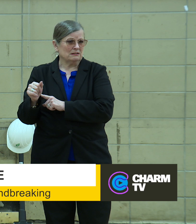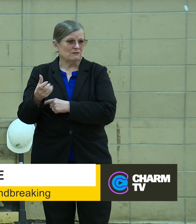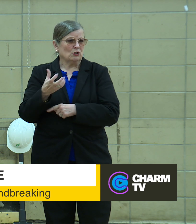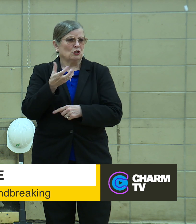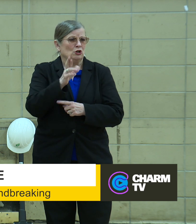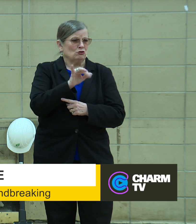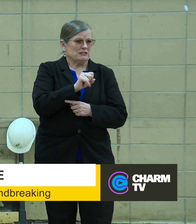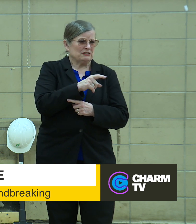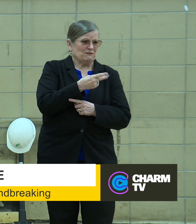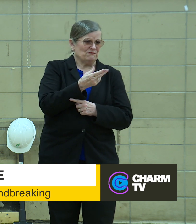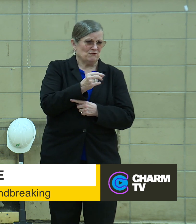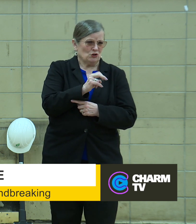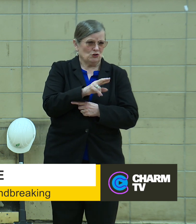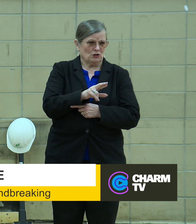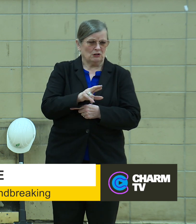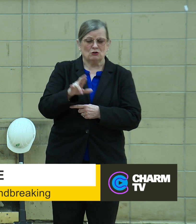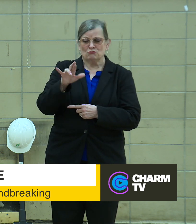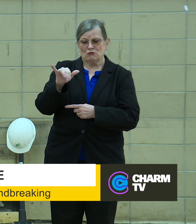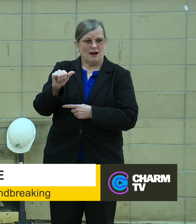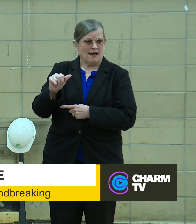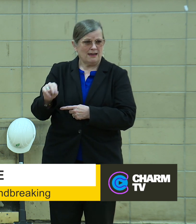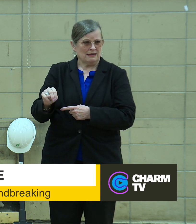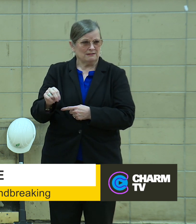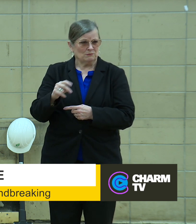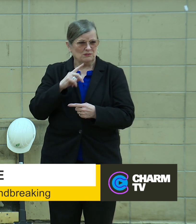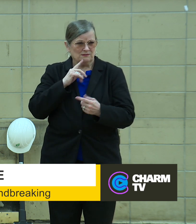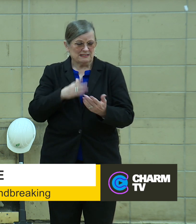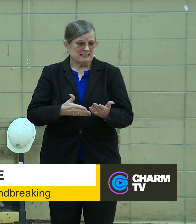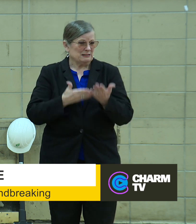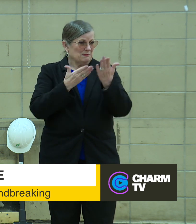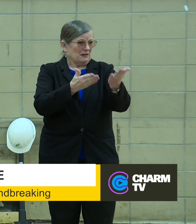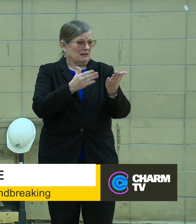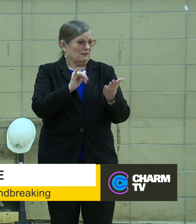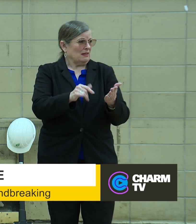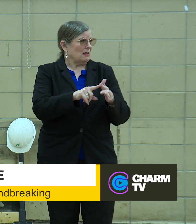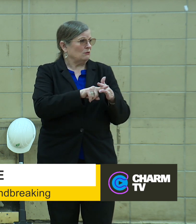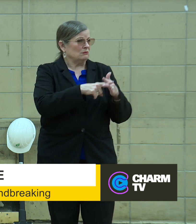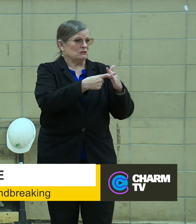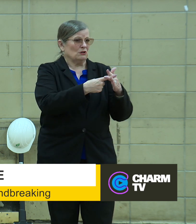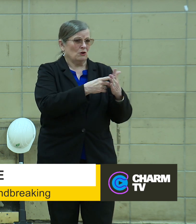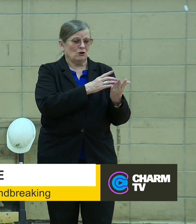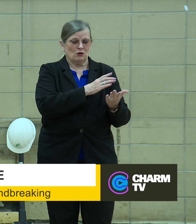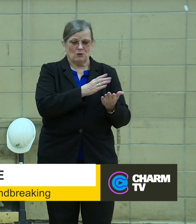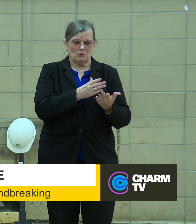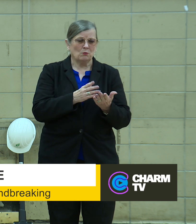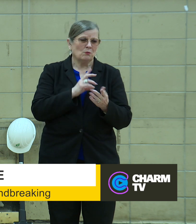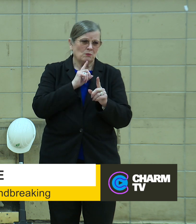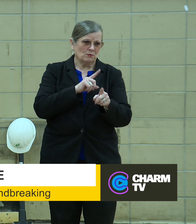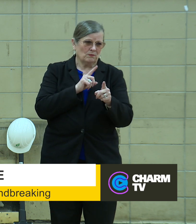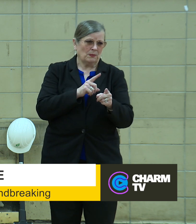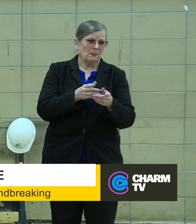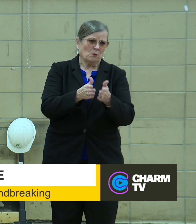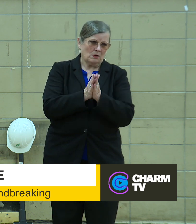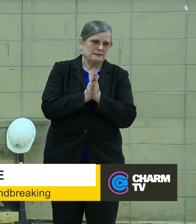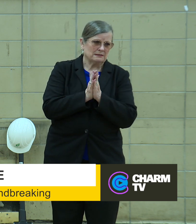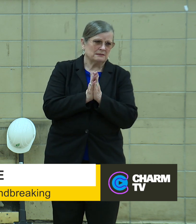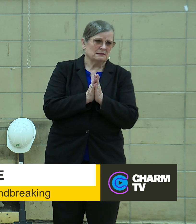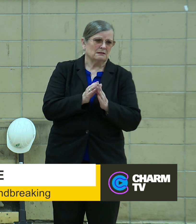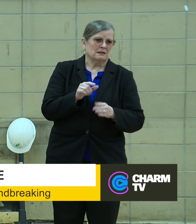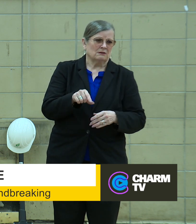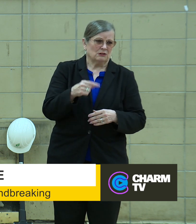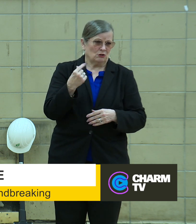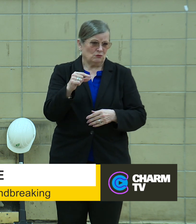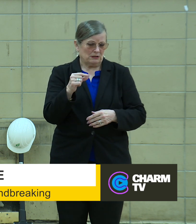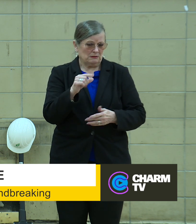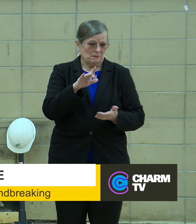Chris Ryer, for submitting our initial request. Councilwoman Sharon Green Middleton for pushing